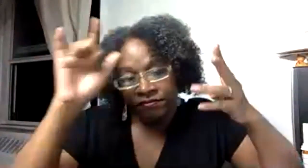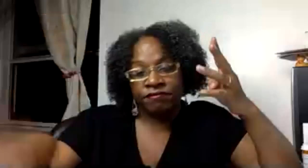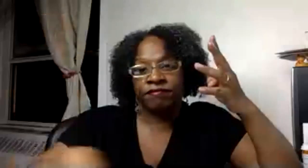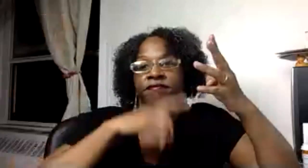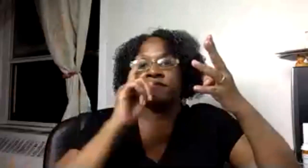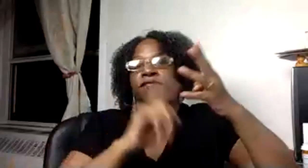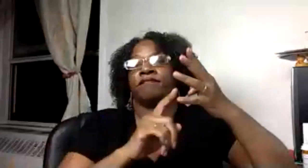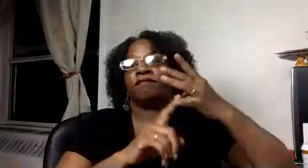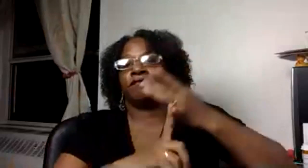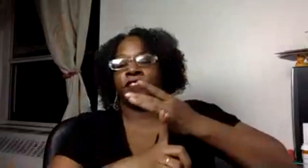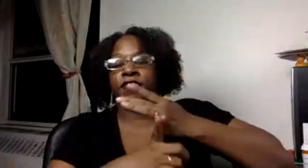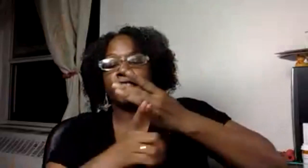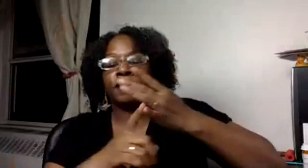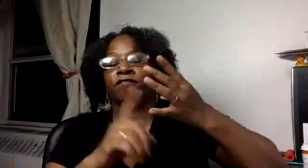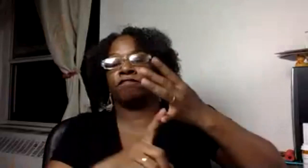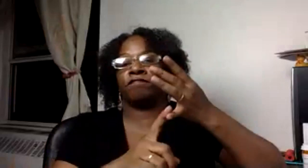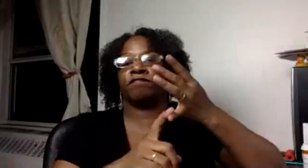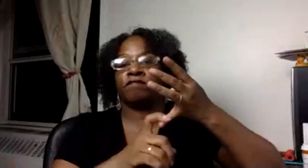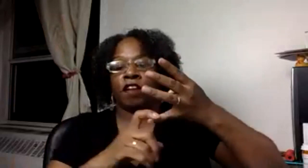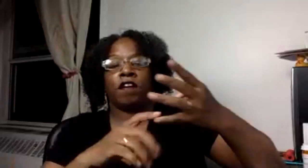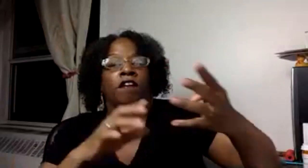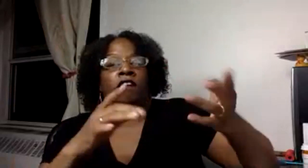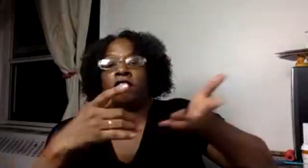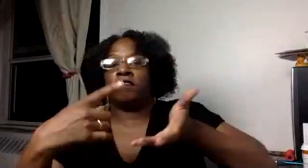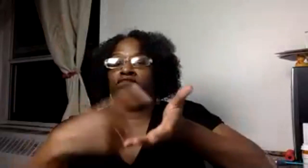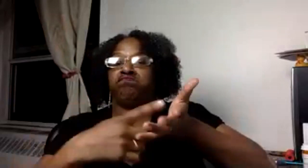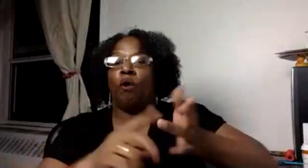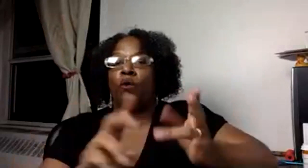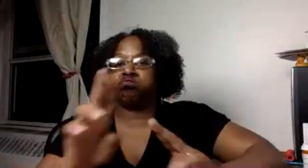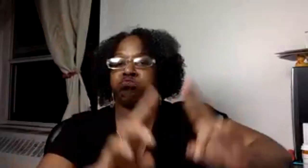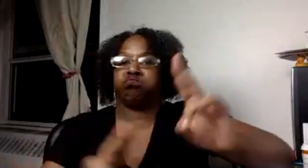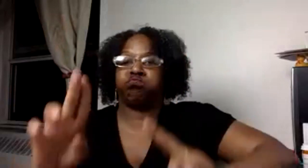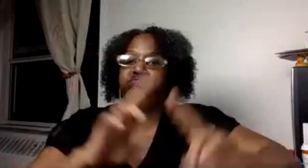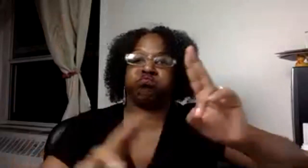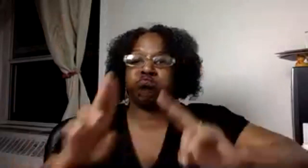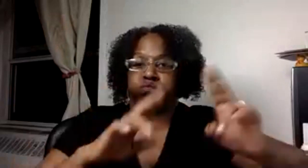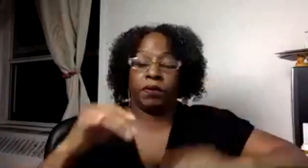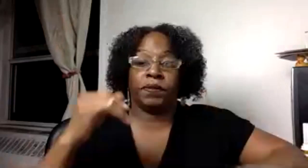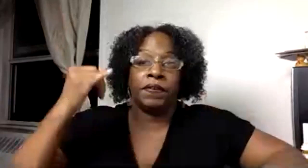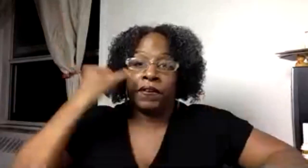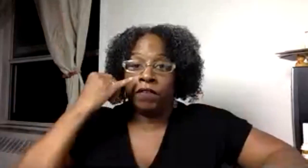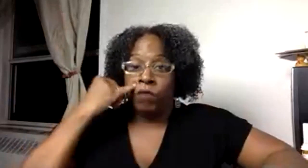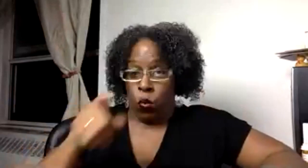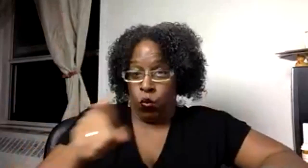for parents. You could be parent, you can have kids, and it's just really kind of a place to chat, get to know each